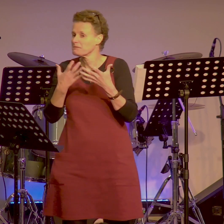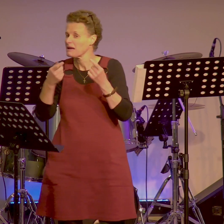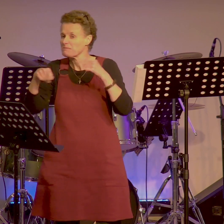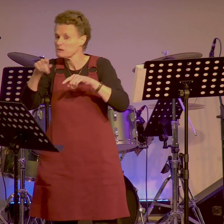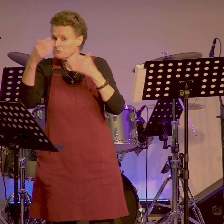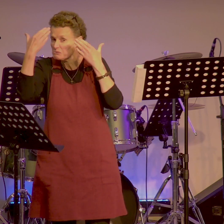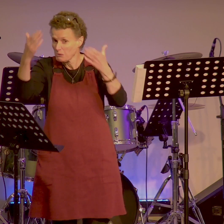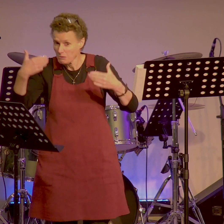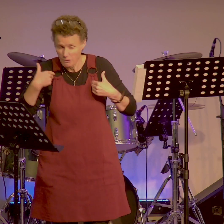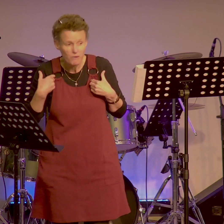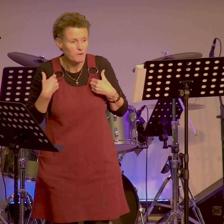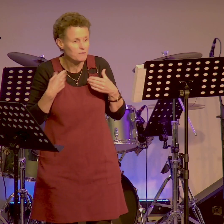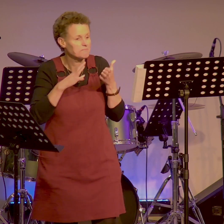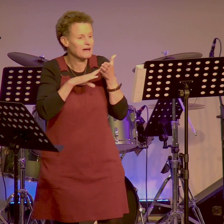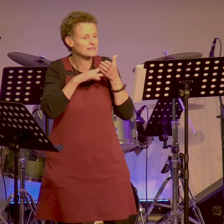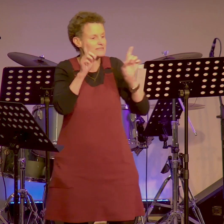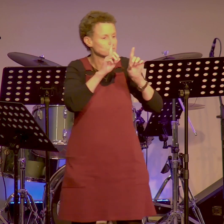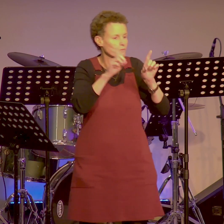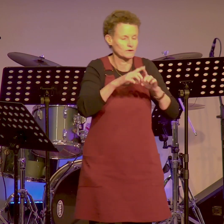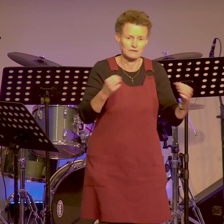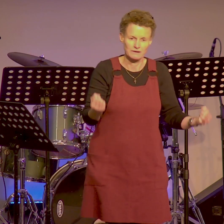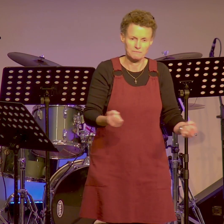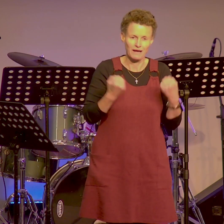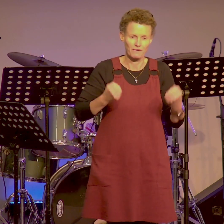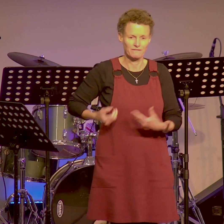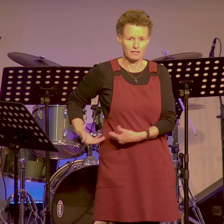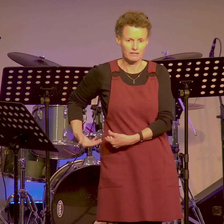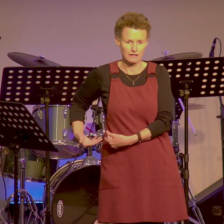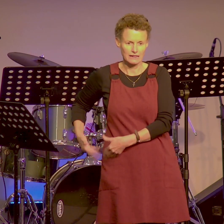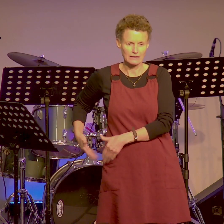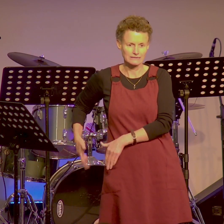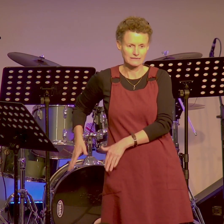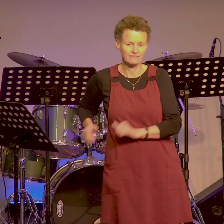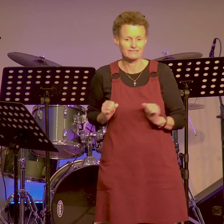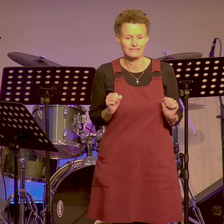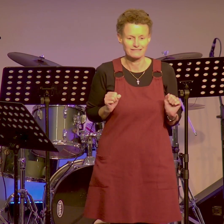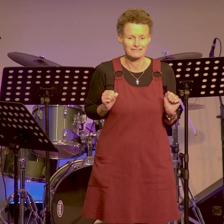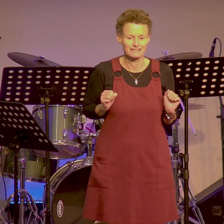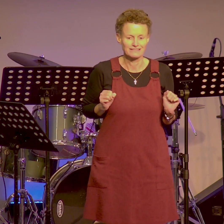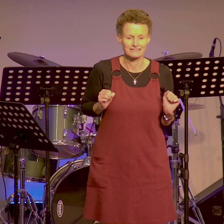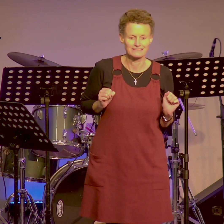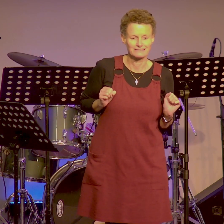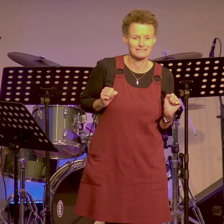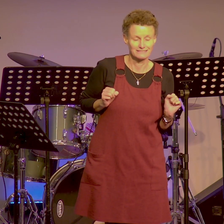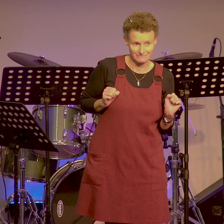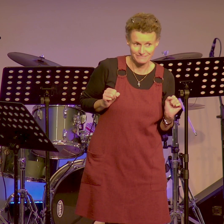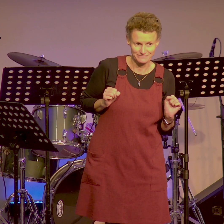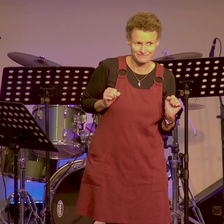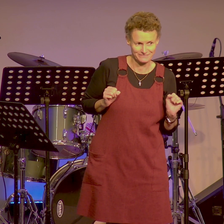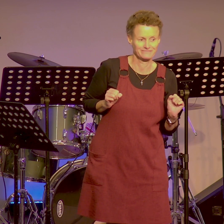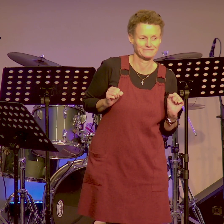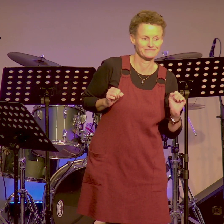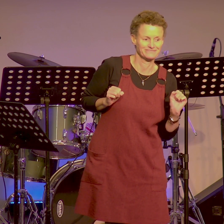Magnesium. I don't know if any of you know, but magnesium is a powerful laxative.